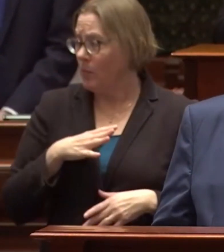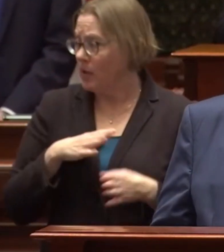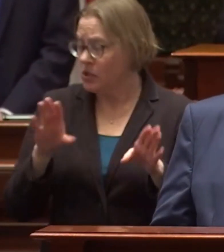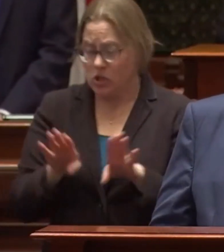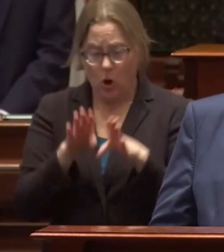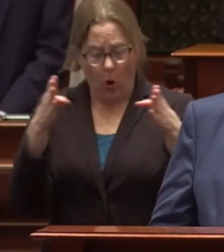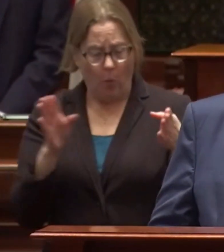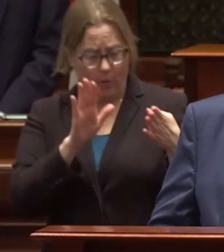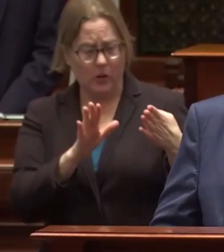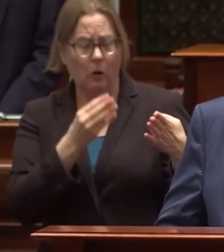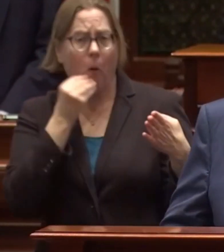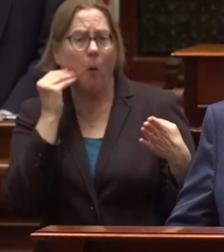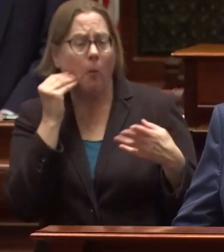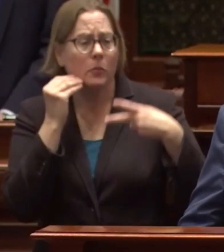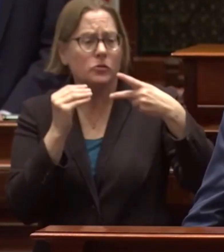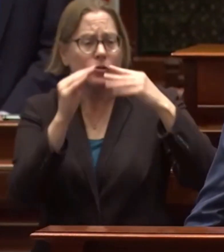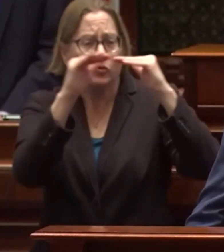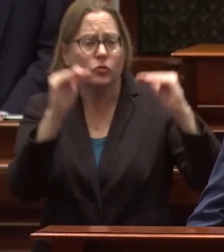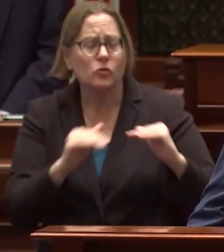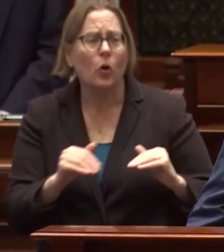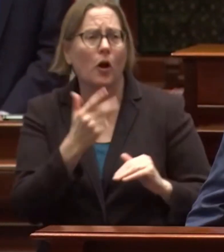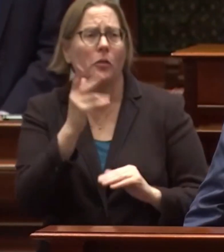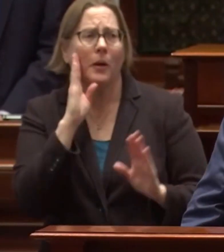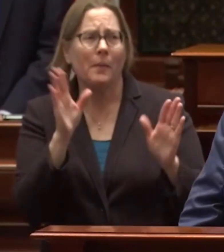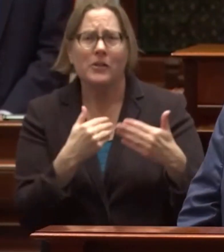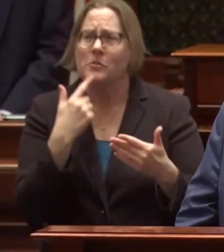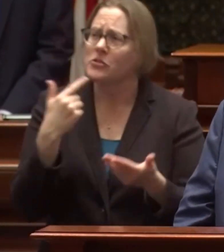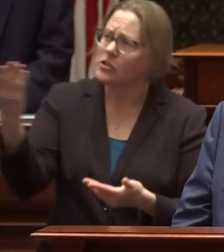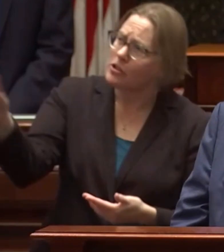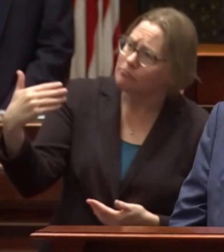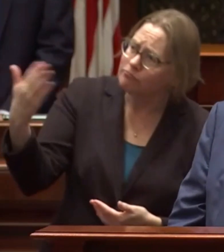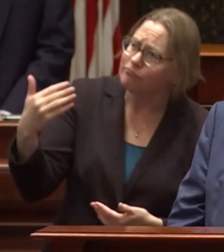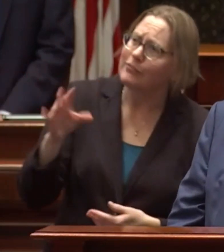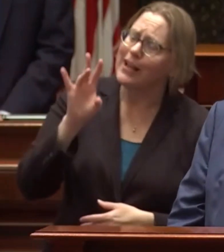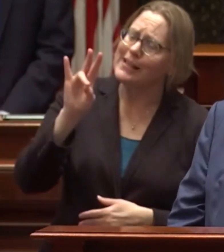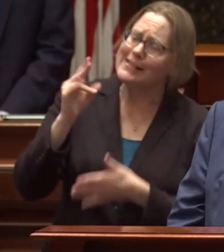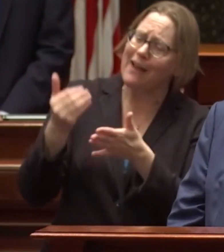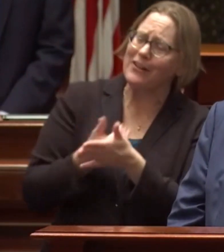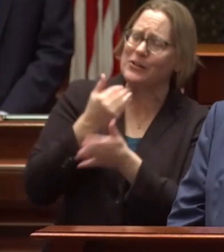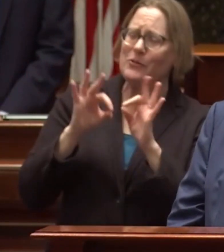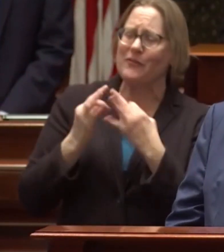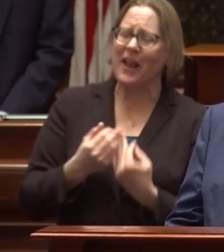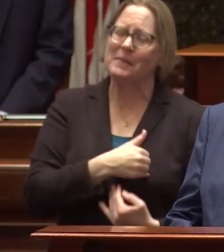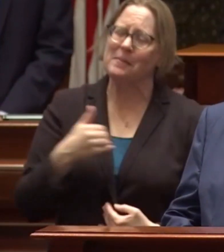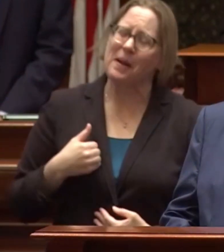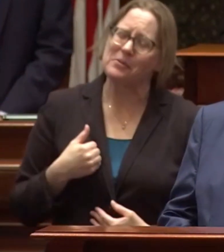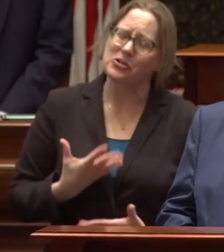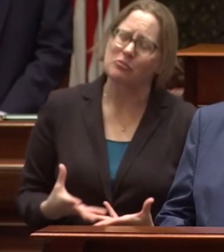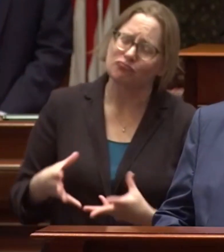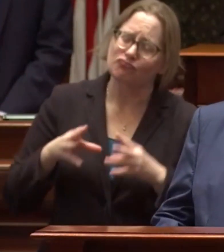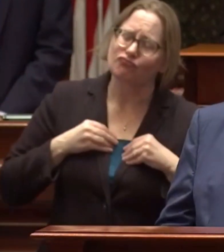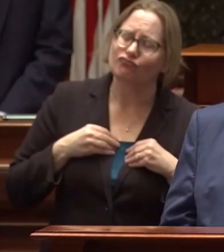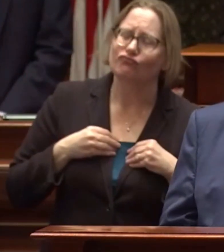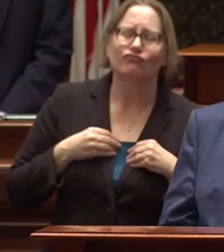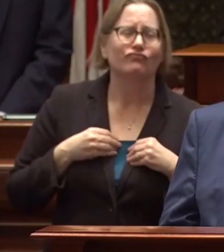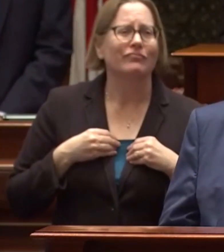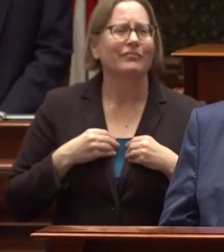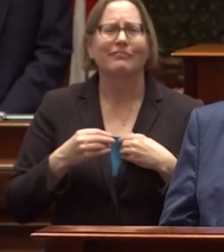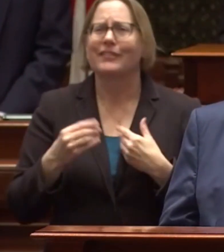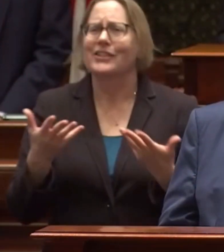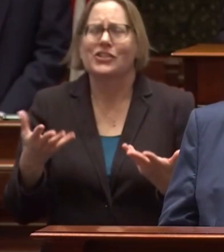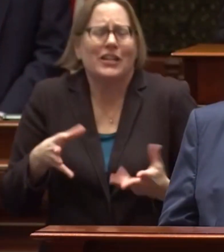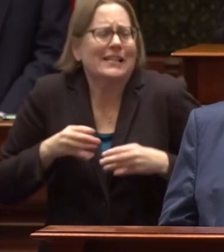modest 2-story, 3-bedroom home to 7 new family members, as she would say, absorbing all of the